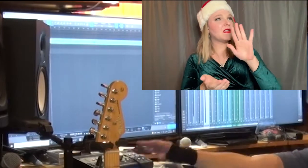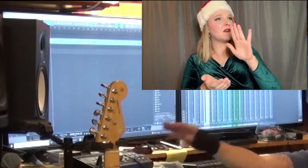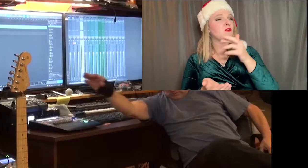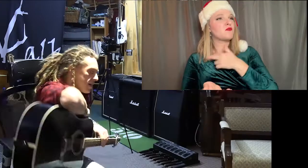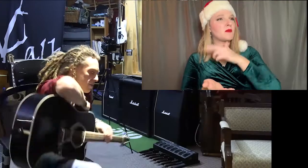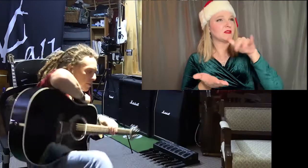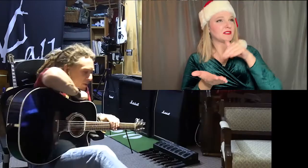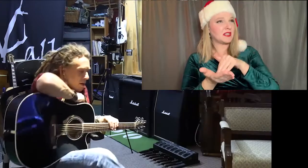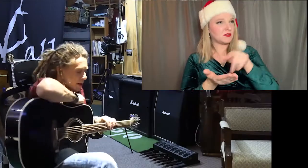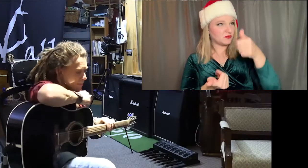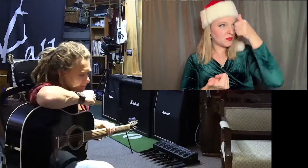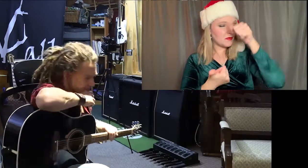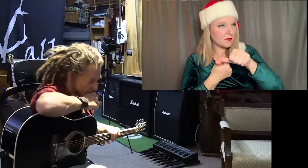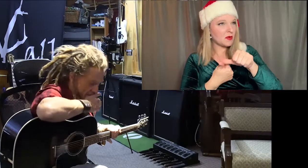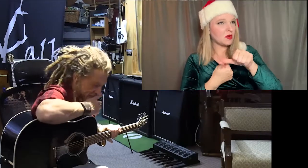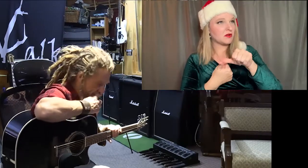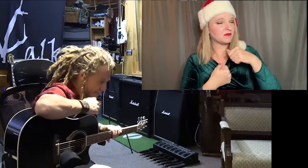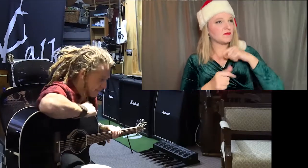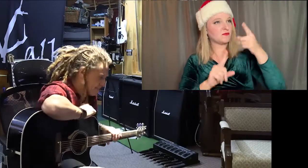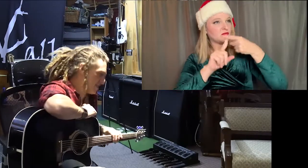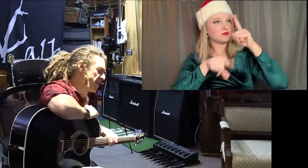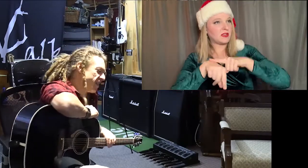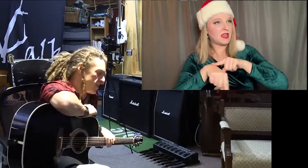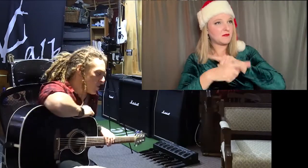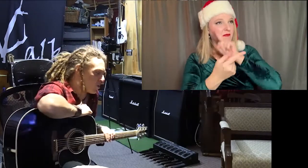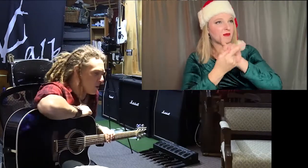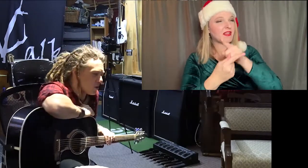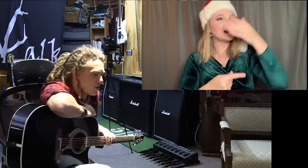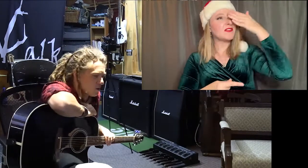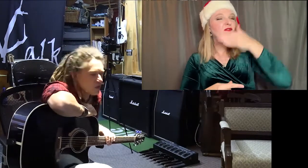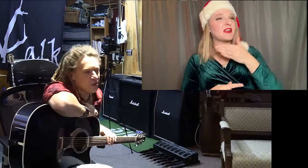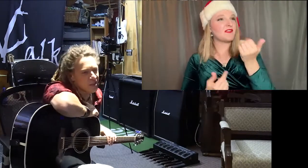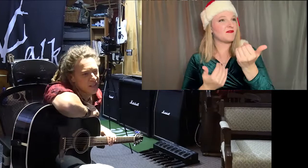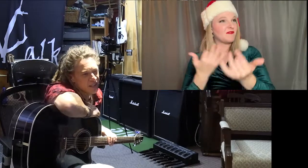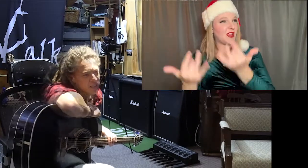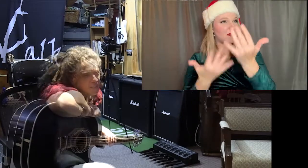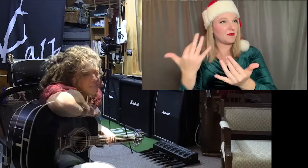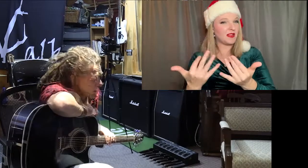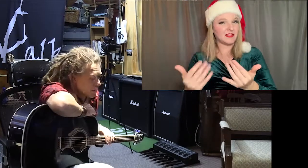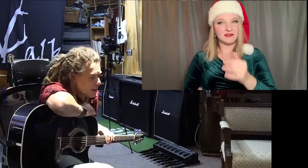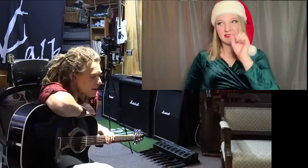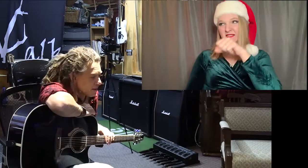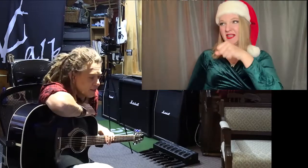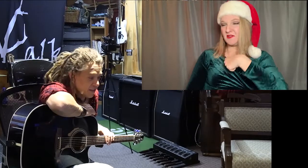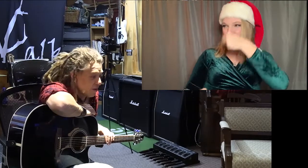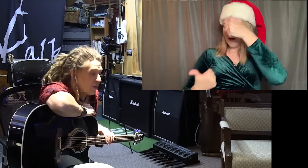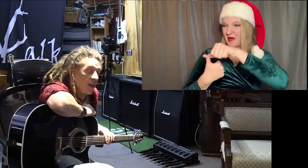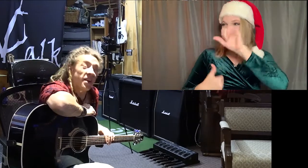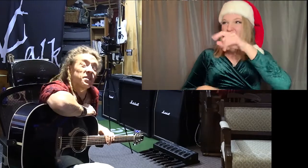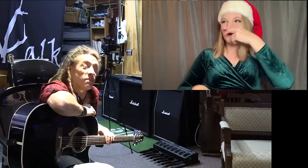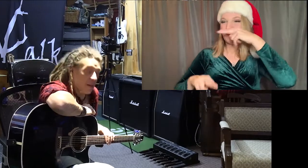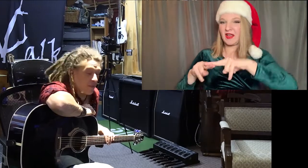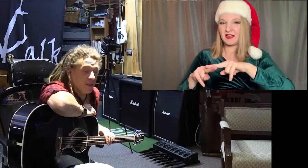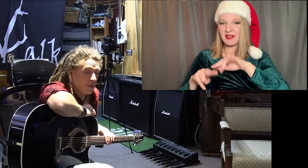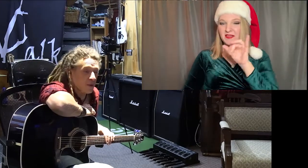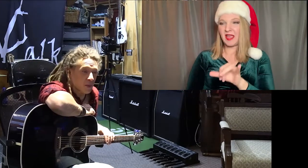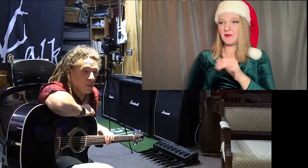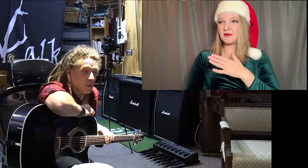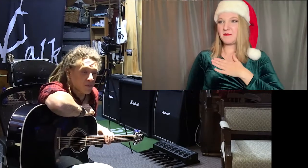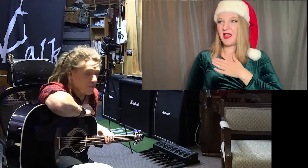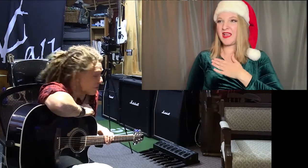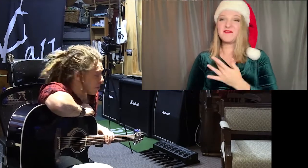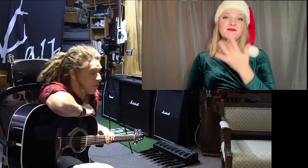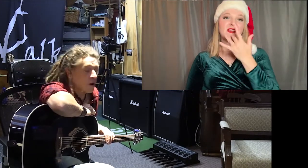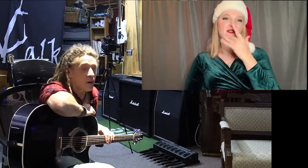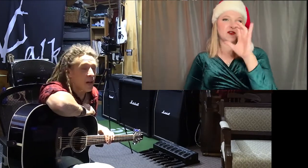Yeah, down at the Rumble Center, yeah? Yeah, in front of the fireplace. Yeah, such a great show, such a great night. That was probably that is my favorite